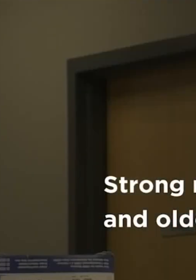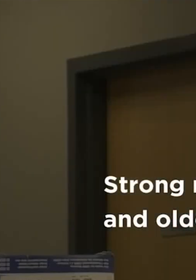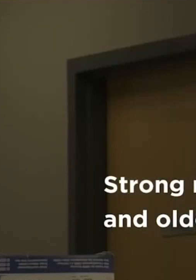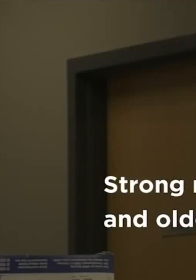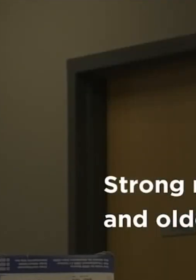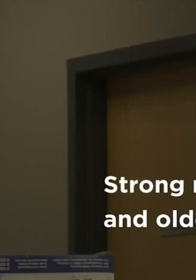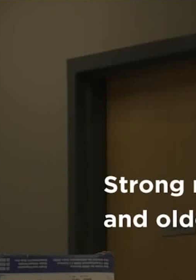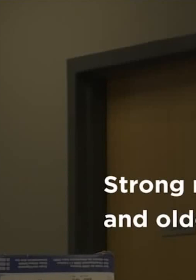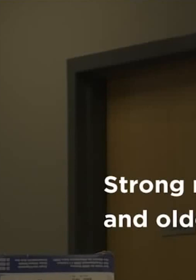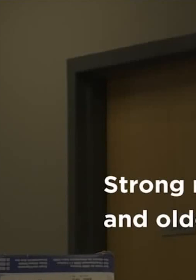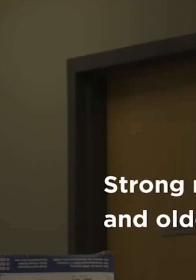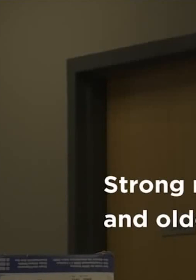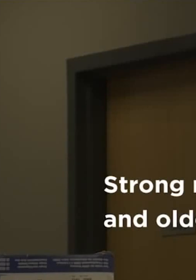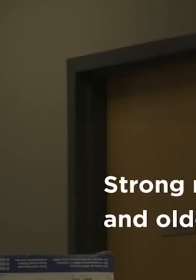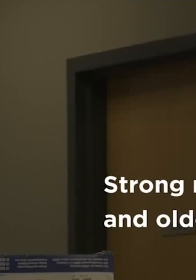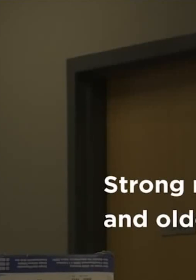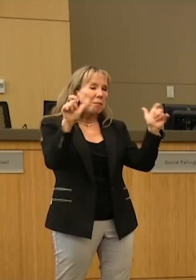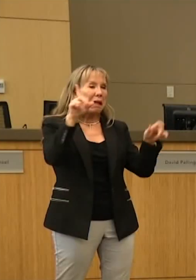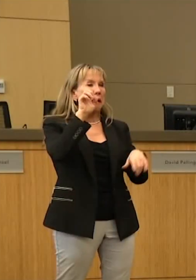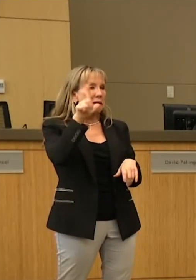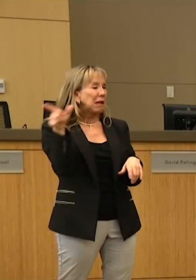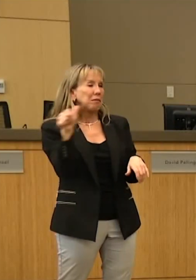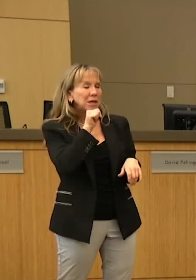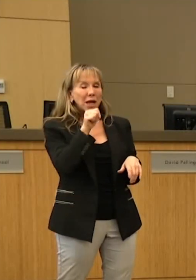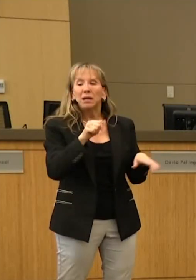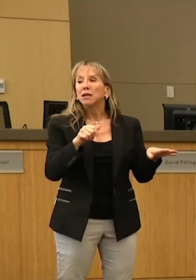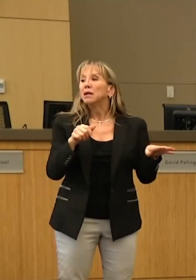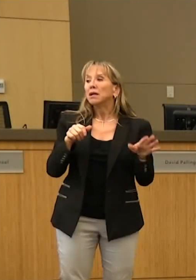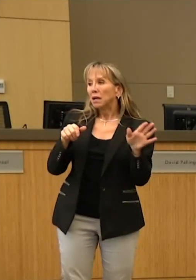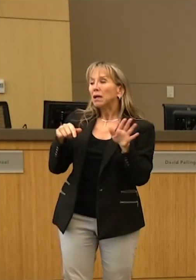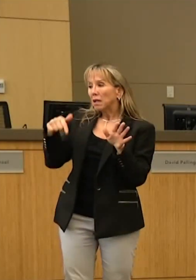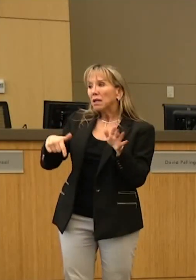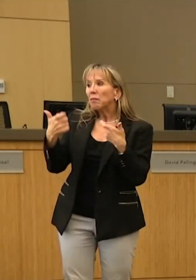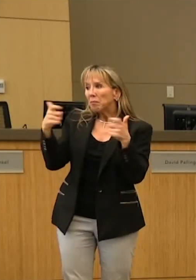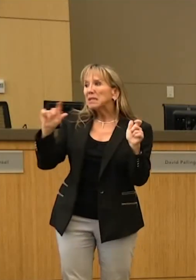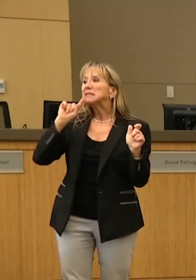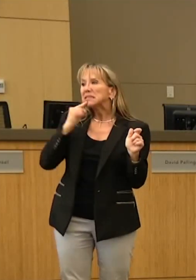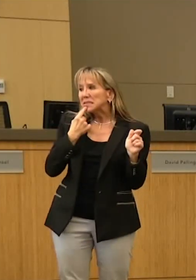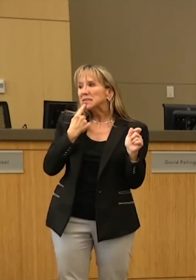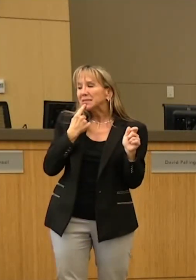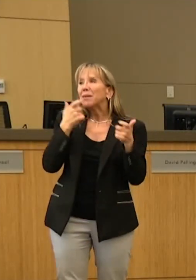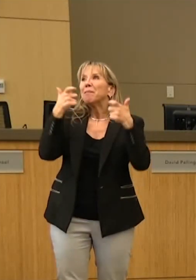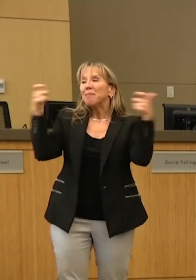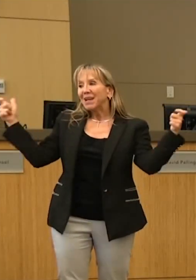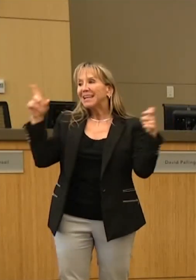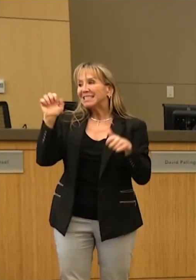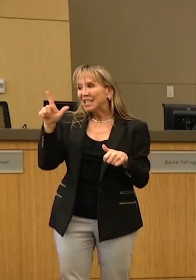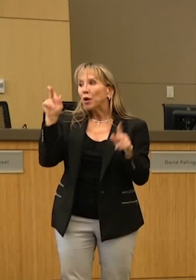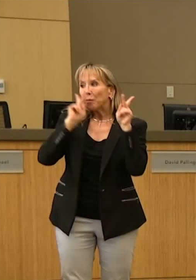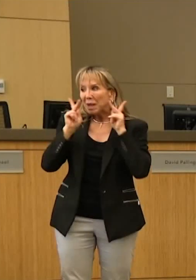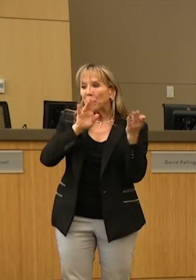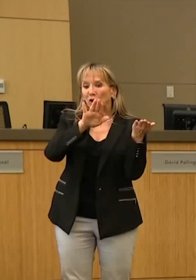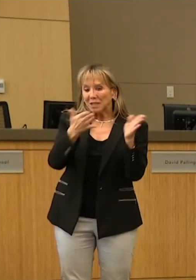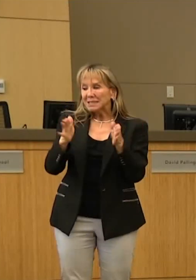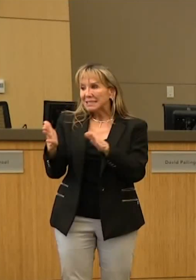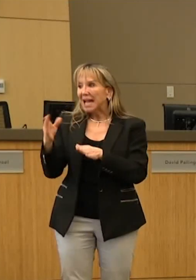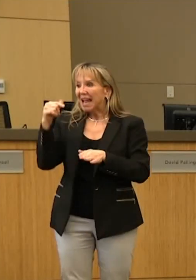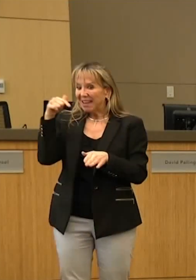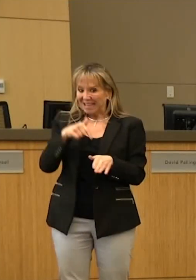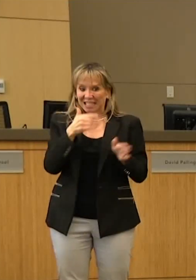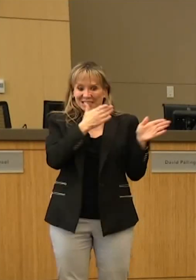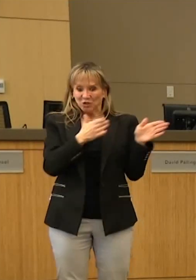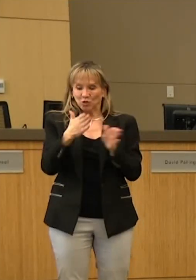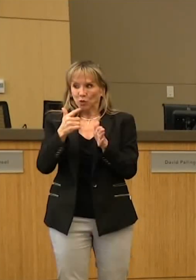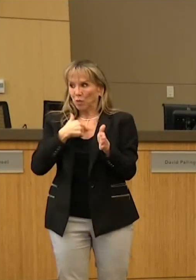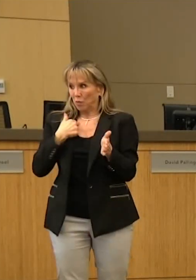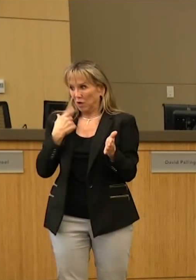to self-quarantine at home. This is a big deal. This is very serious. People are dying, and these are strategies that